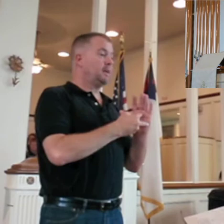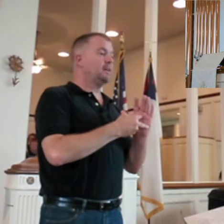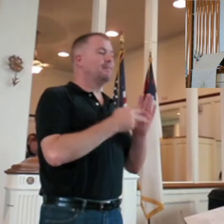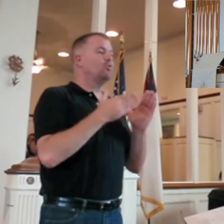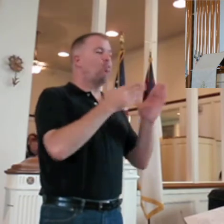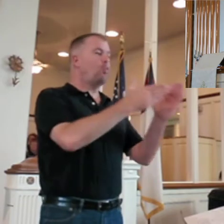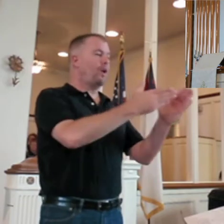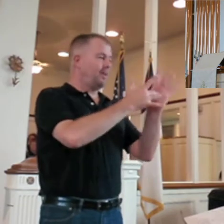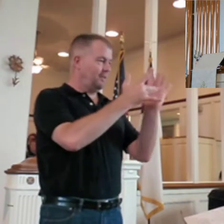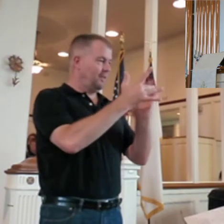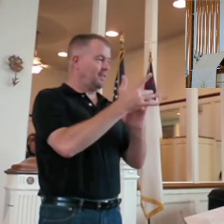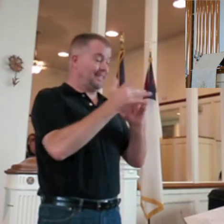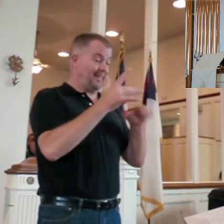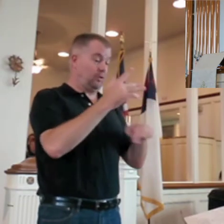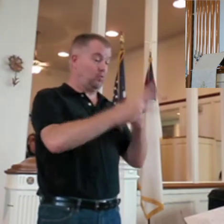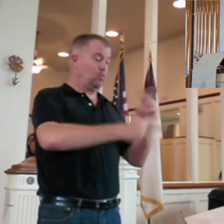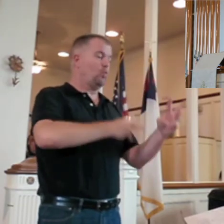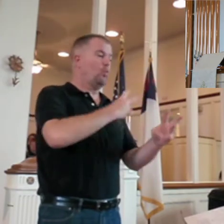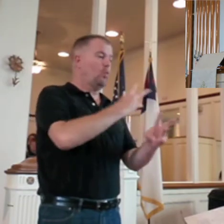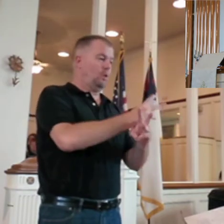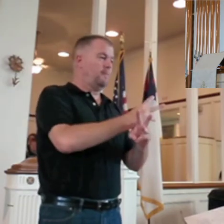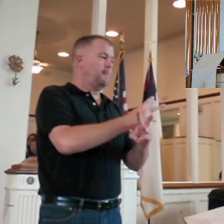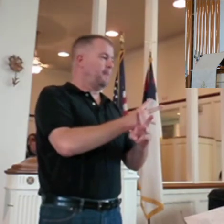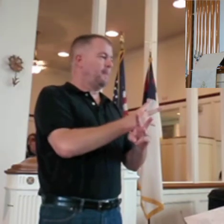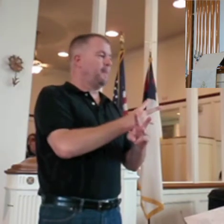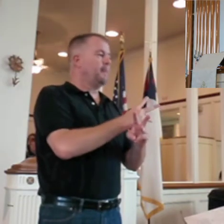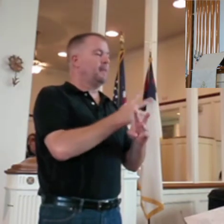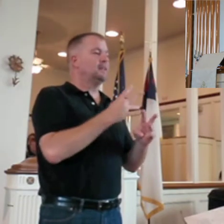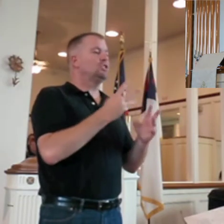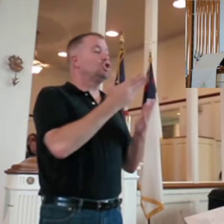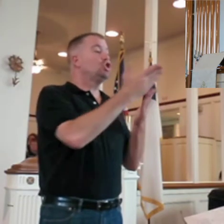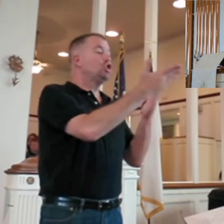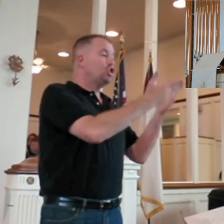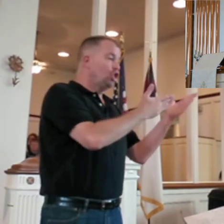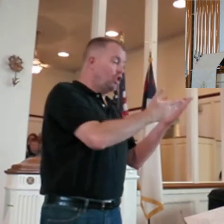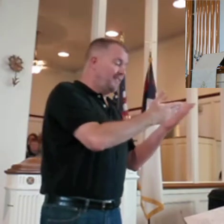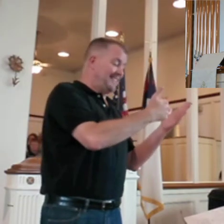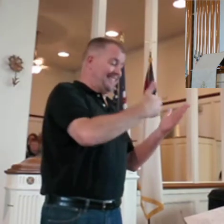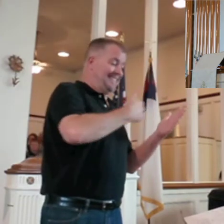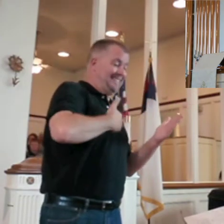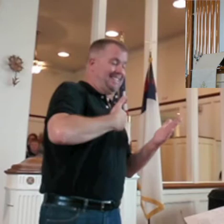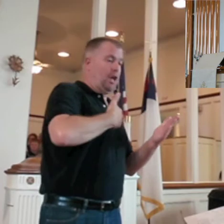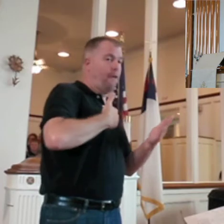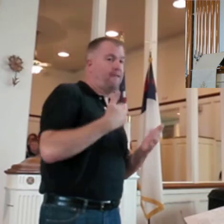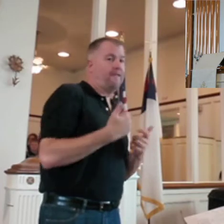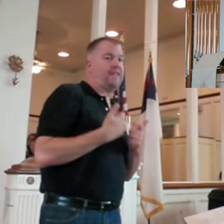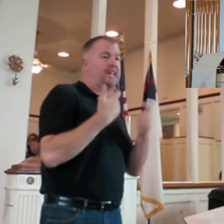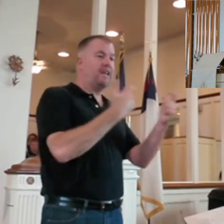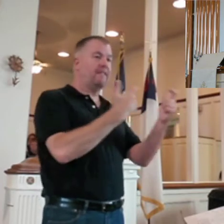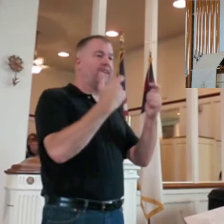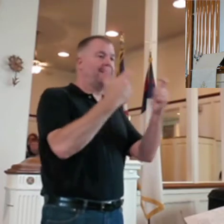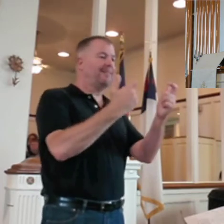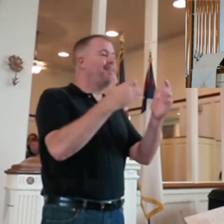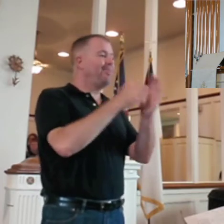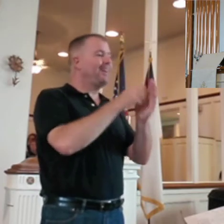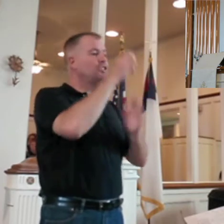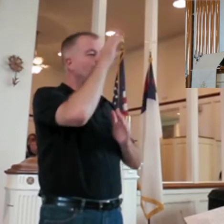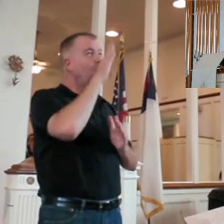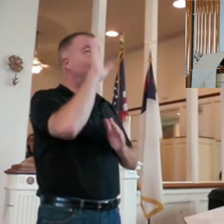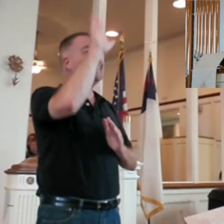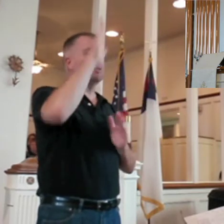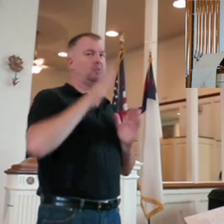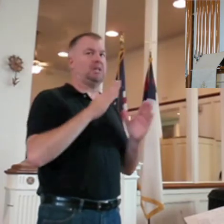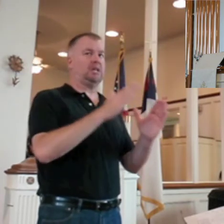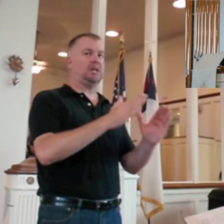By that we mean the way of Jesus in this world, the way of service and self-giving is God's way